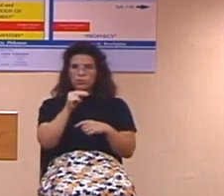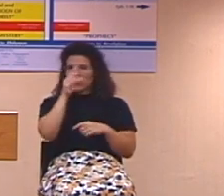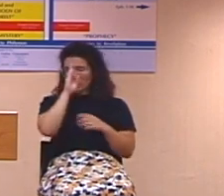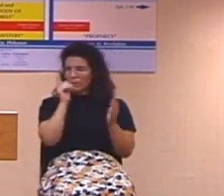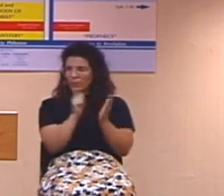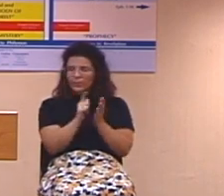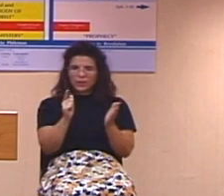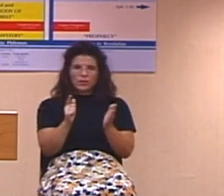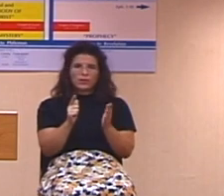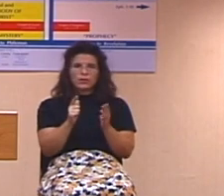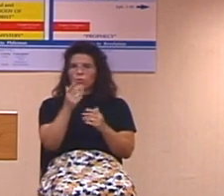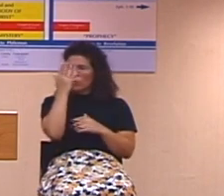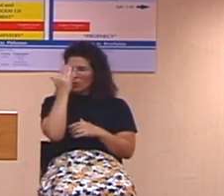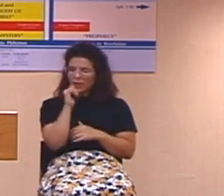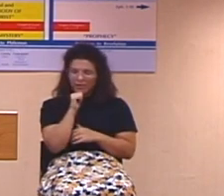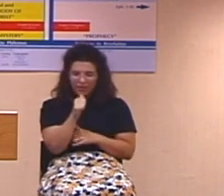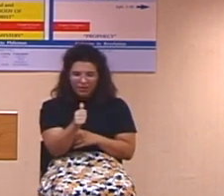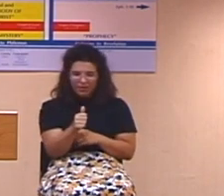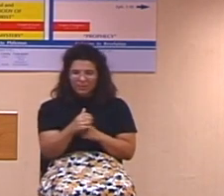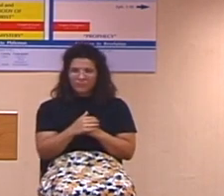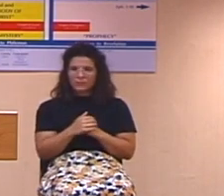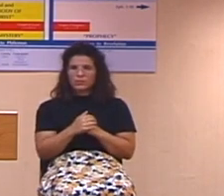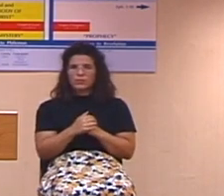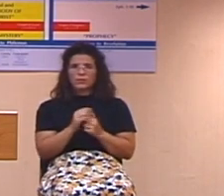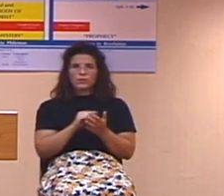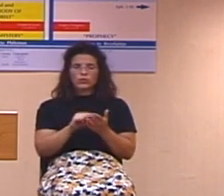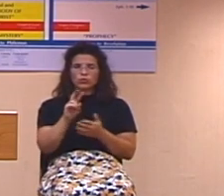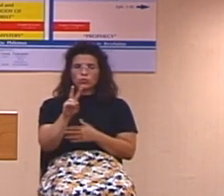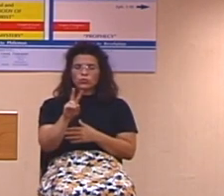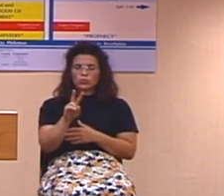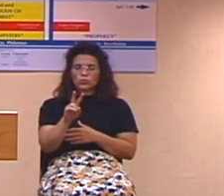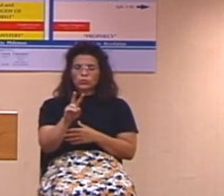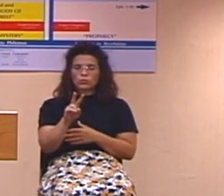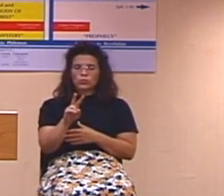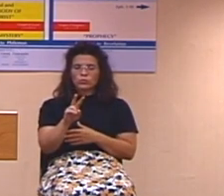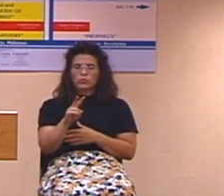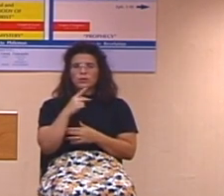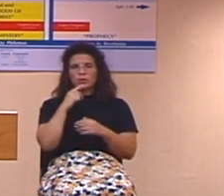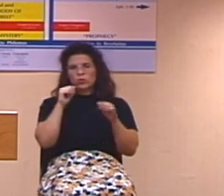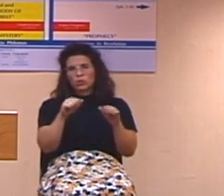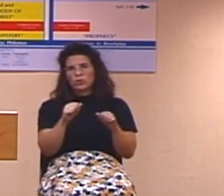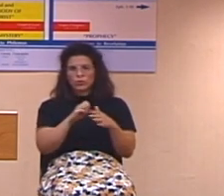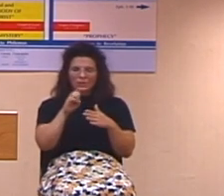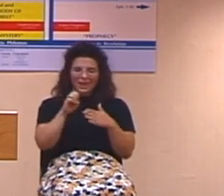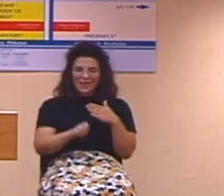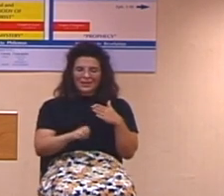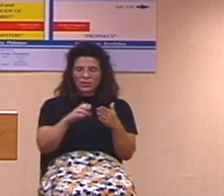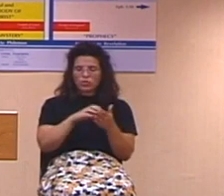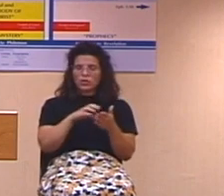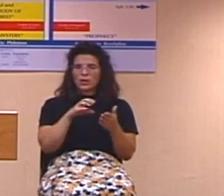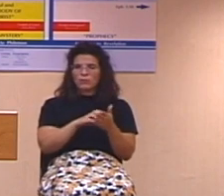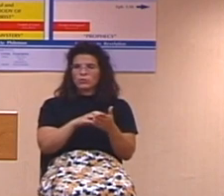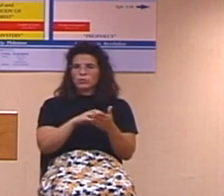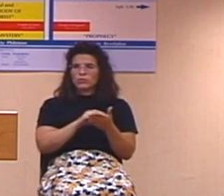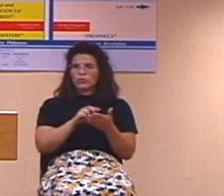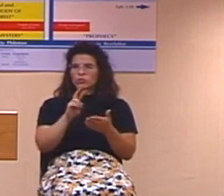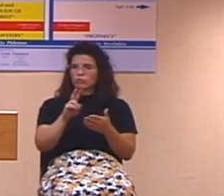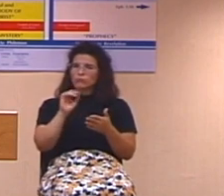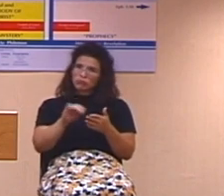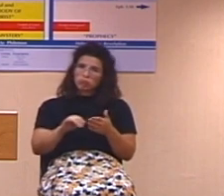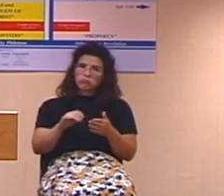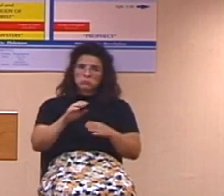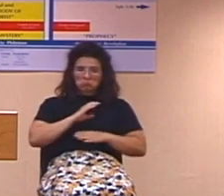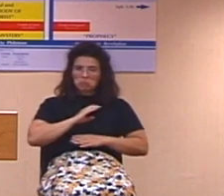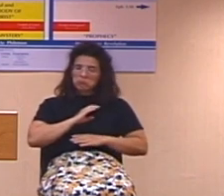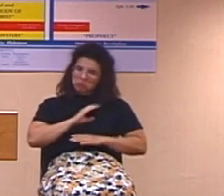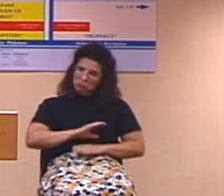divine why not? Verse 2. You know, he could have just ended the chapter in that verse 2, and that should have been